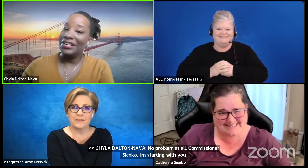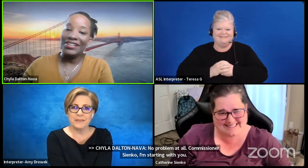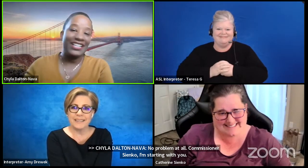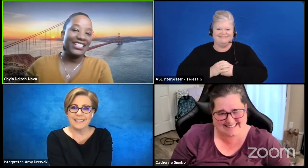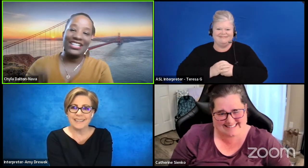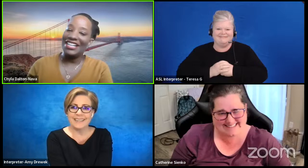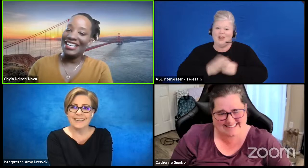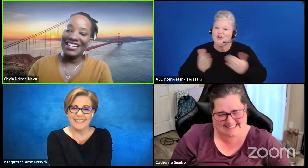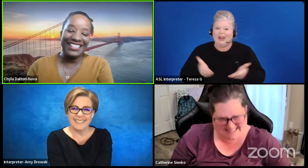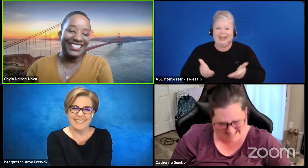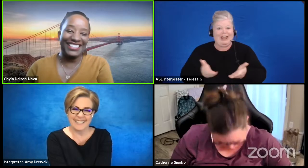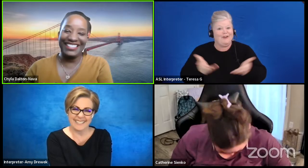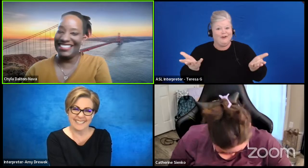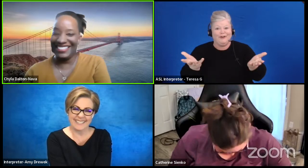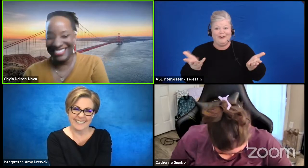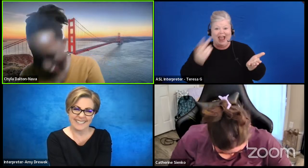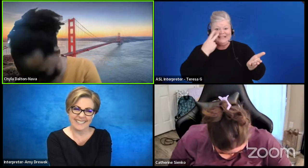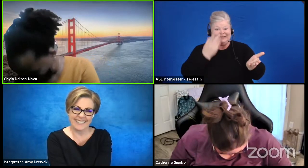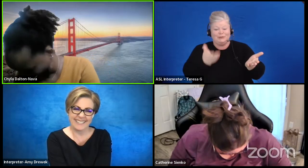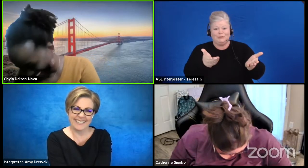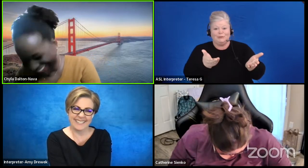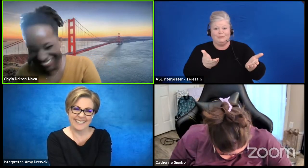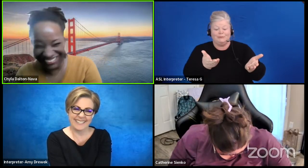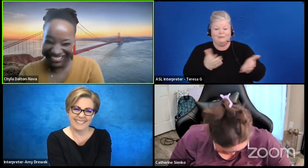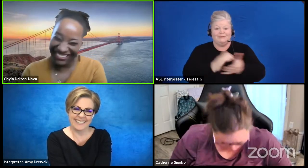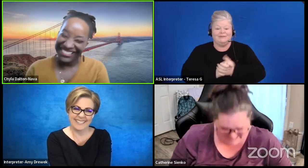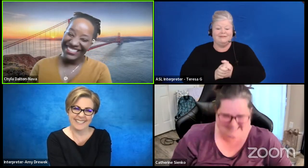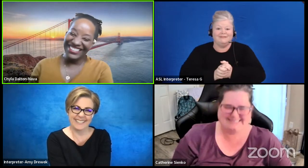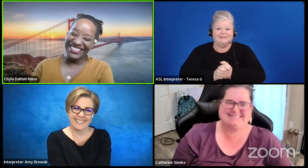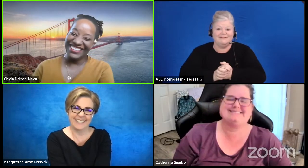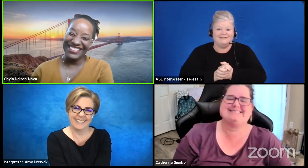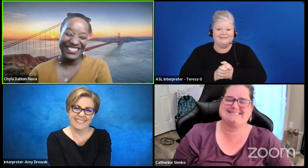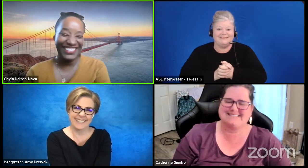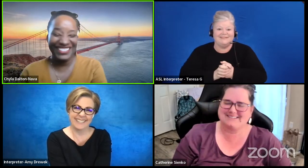You're here. You're starting with me?